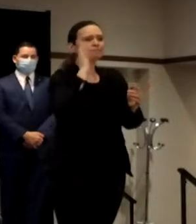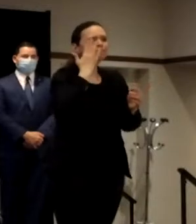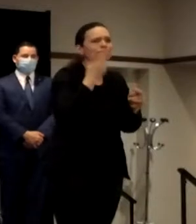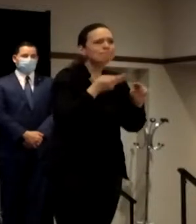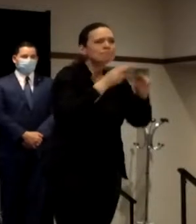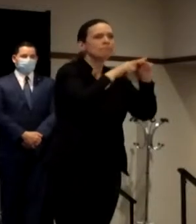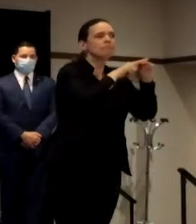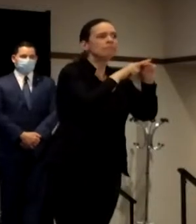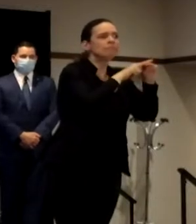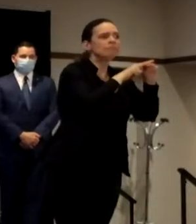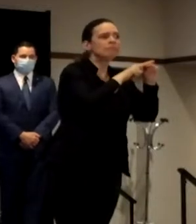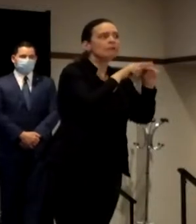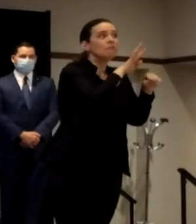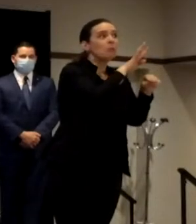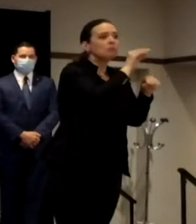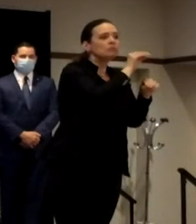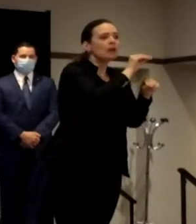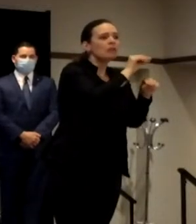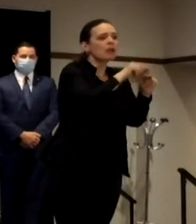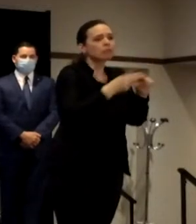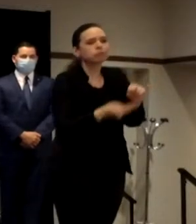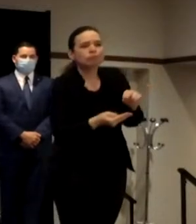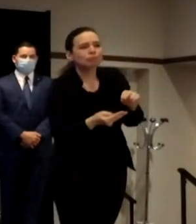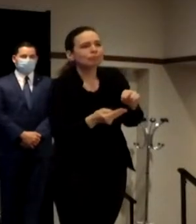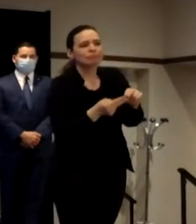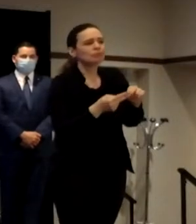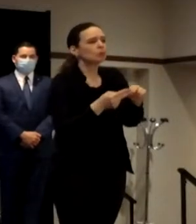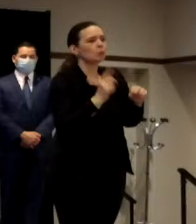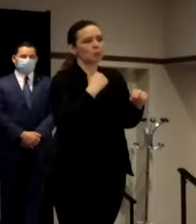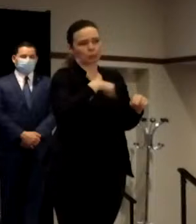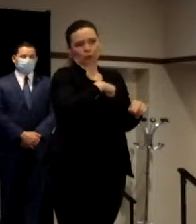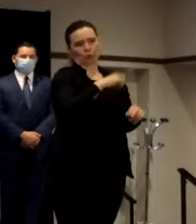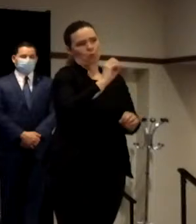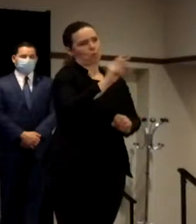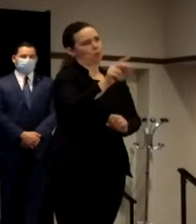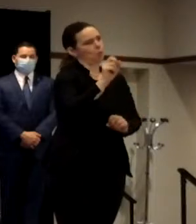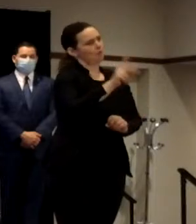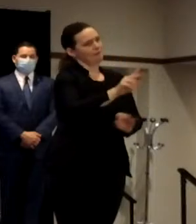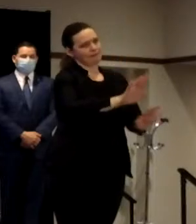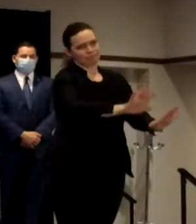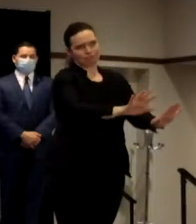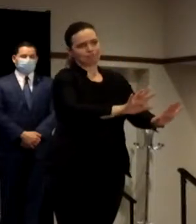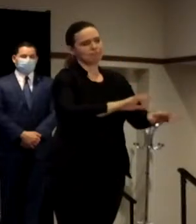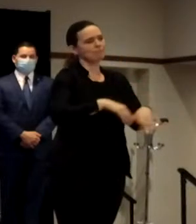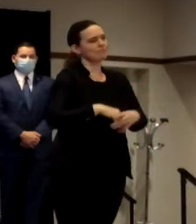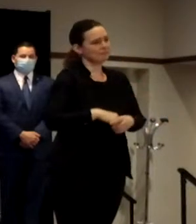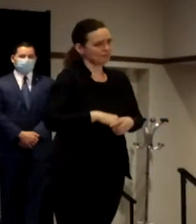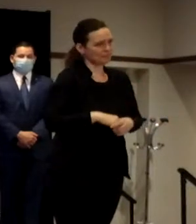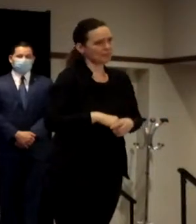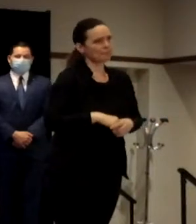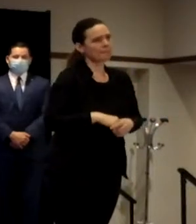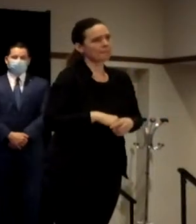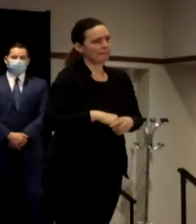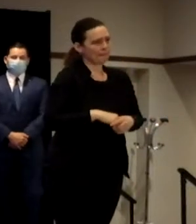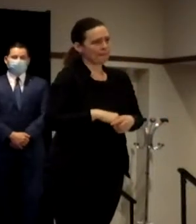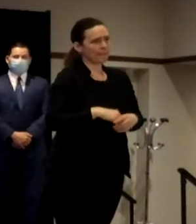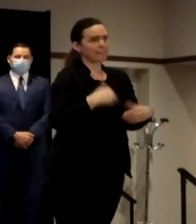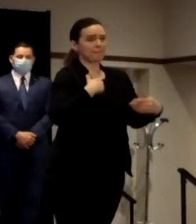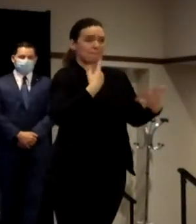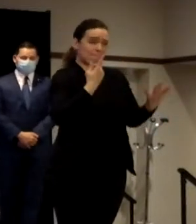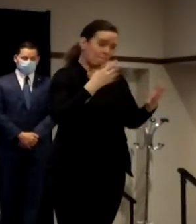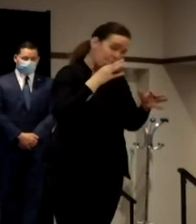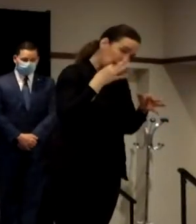little bit, but we are okay at this point. So with this sort of, without going into too much of the details of every